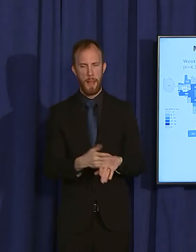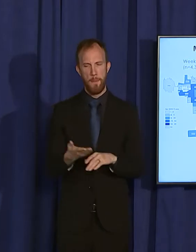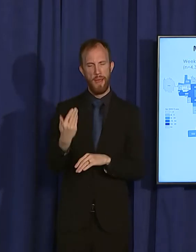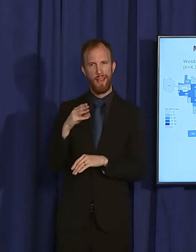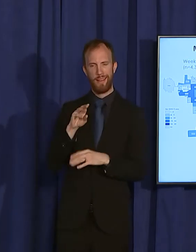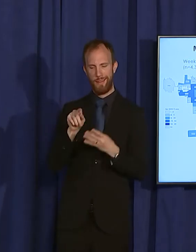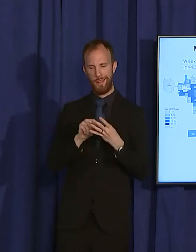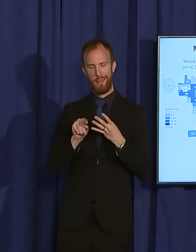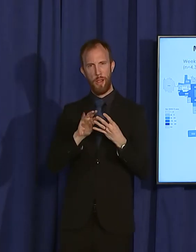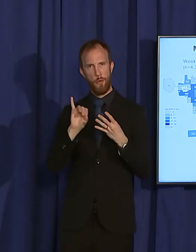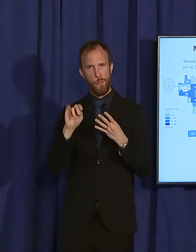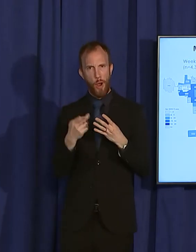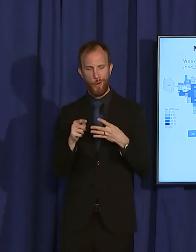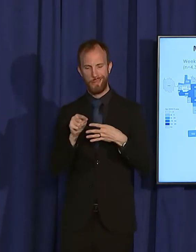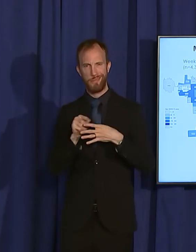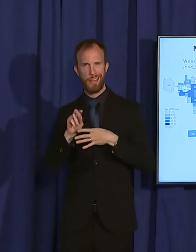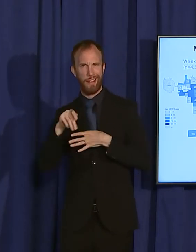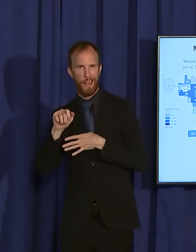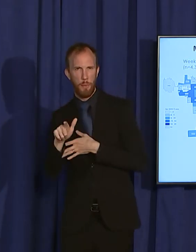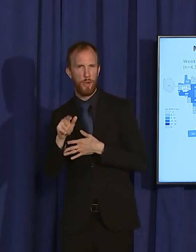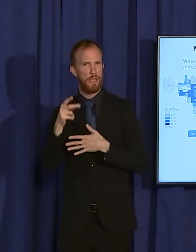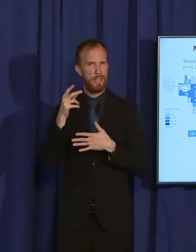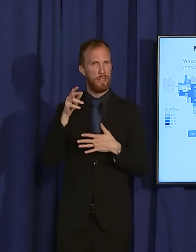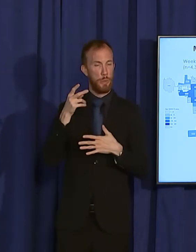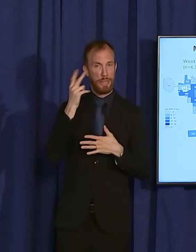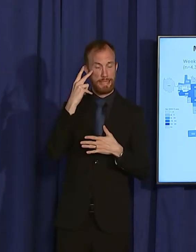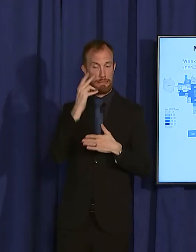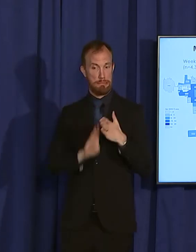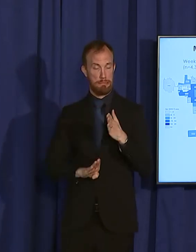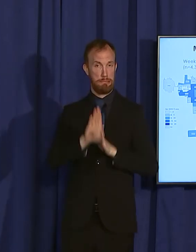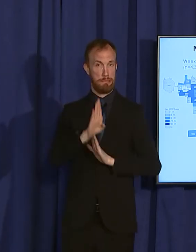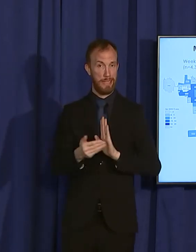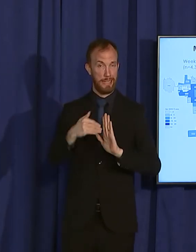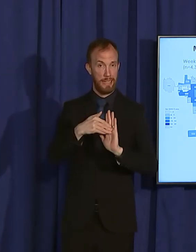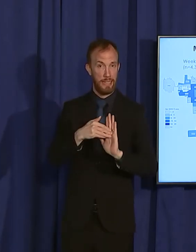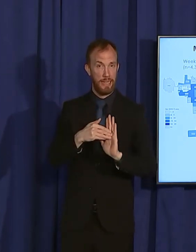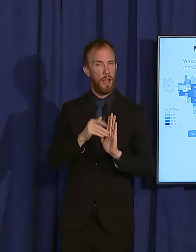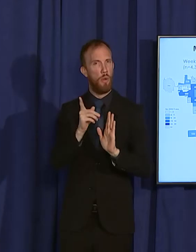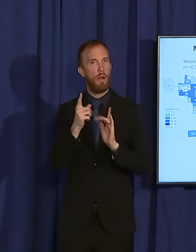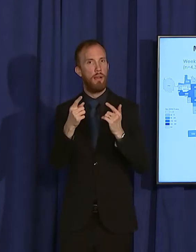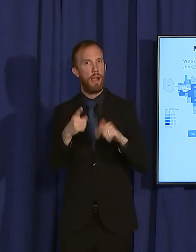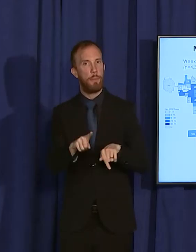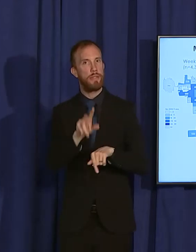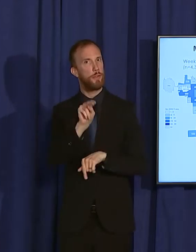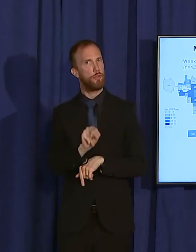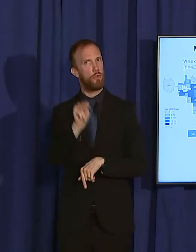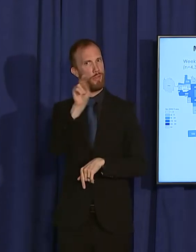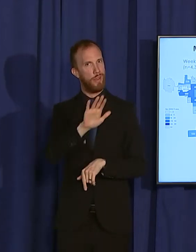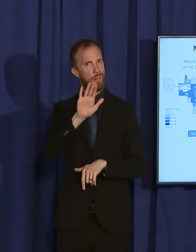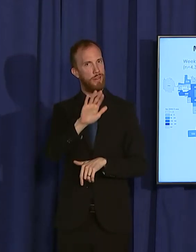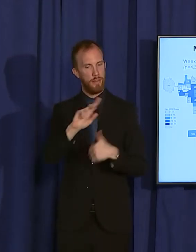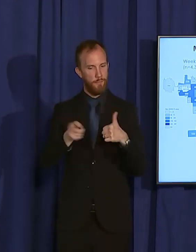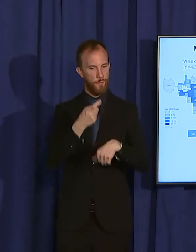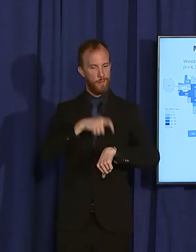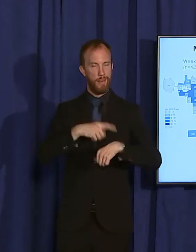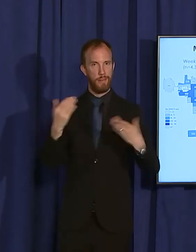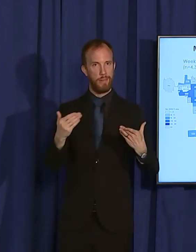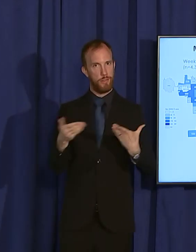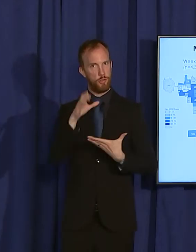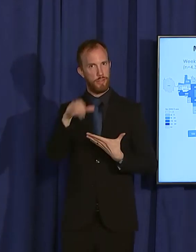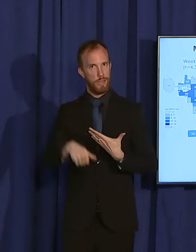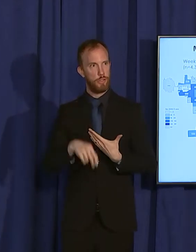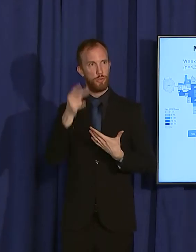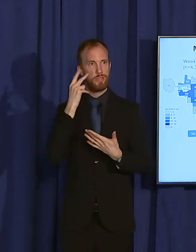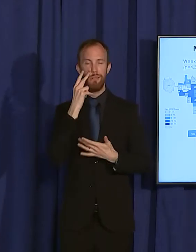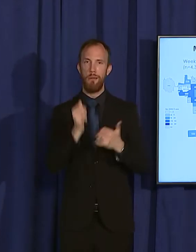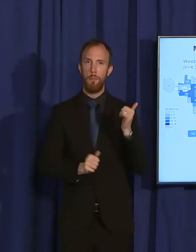when our surge was really kicking off. And you see most of those cases were actually on the north side. For the first time in Chicago, we were seeing the